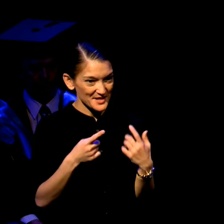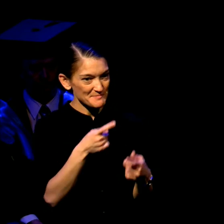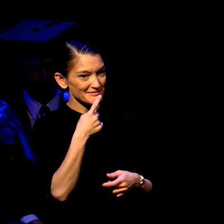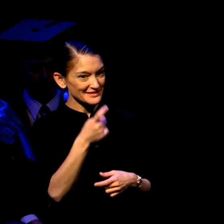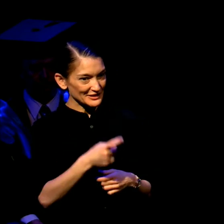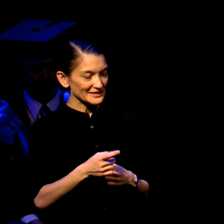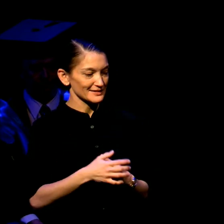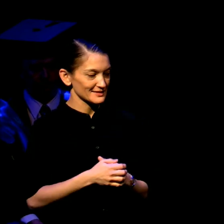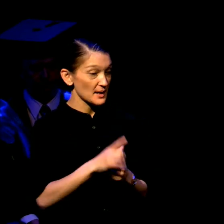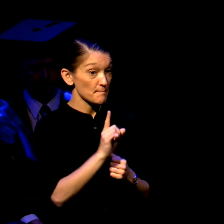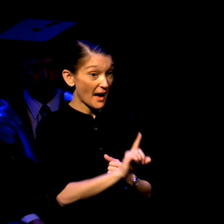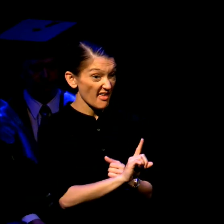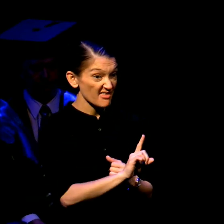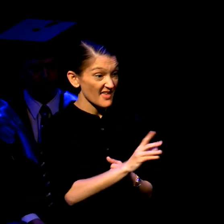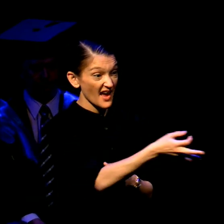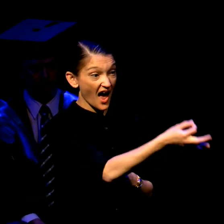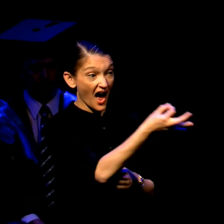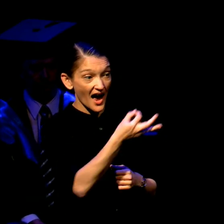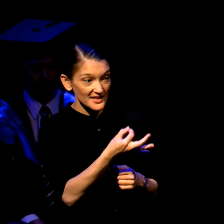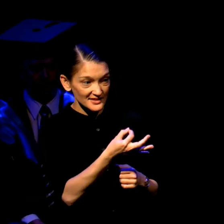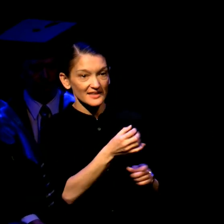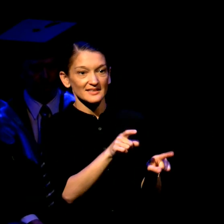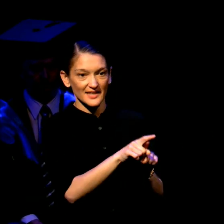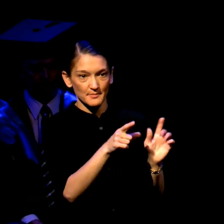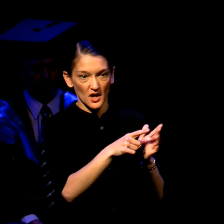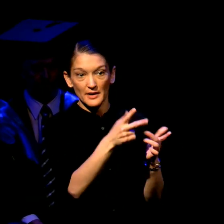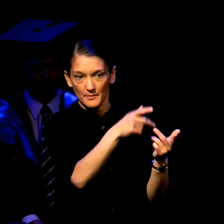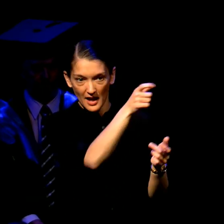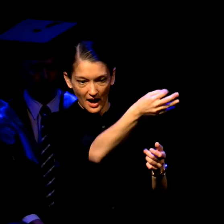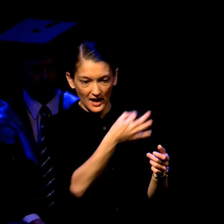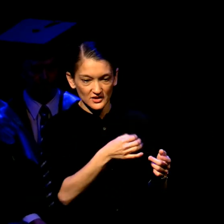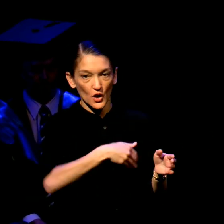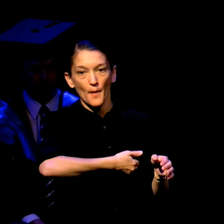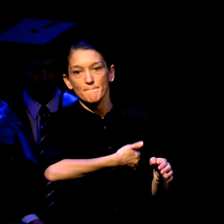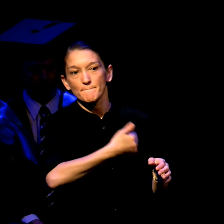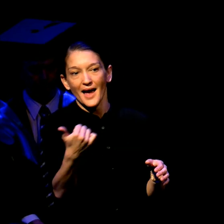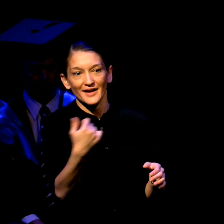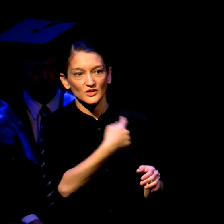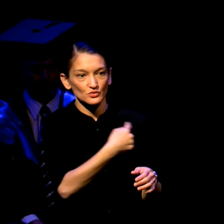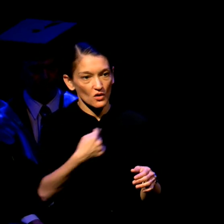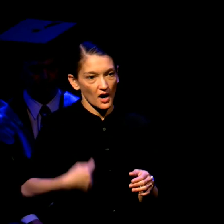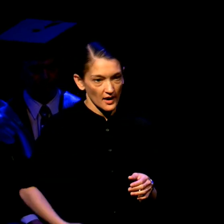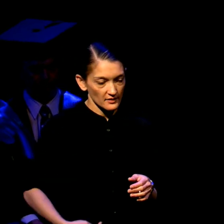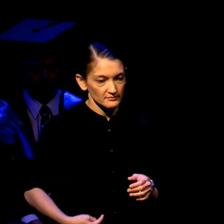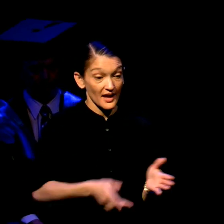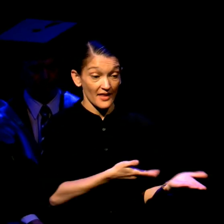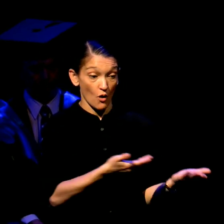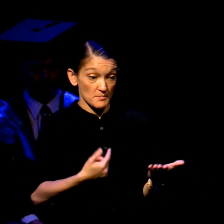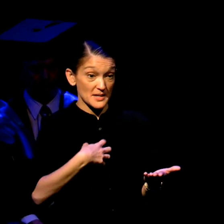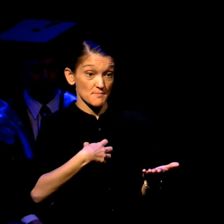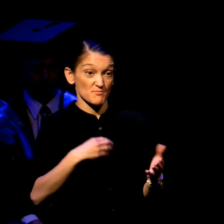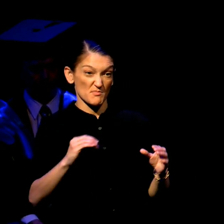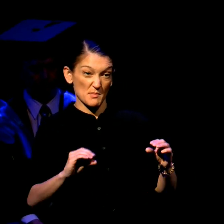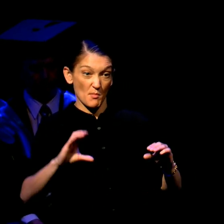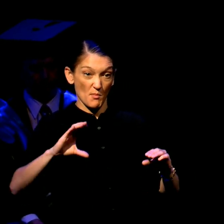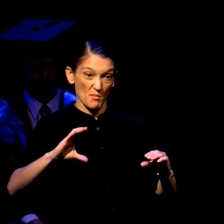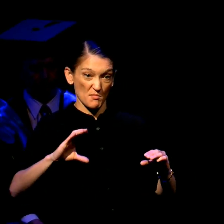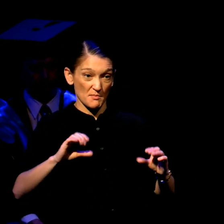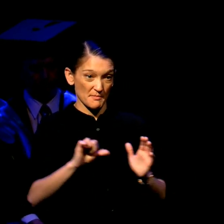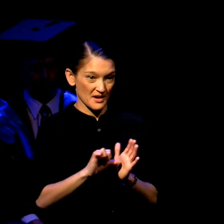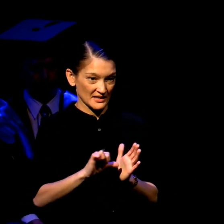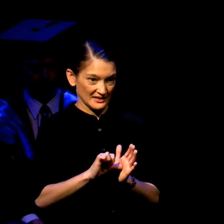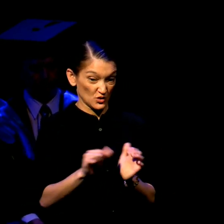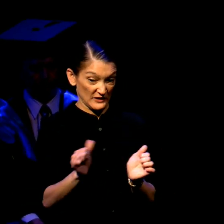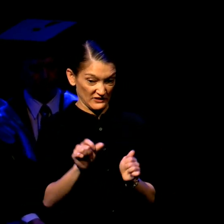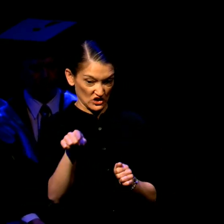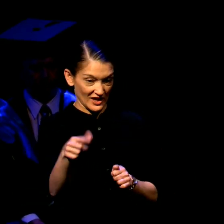pickle. I was then also asked to return back to China now that things had sort of cleared up a little bit, and they offered me a little bit more money to go back and